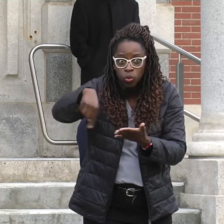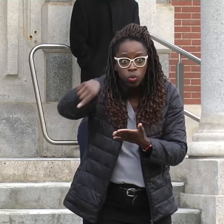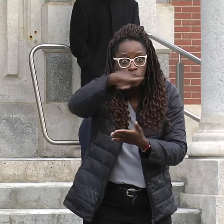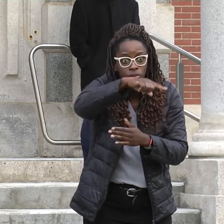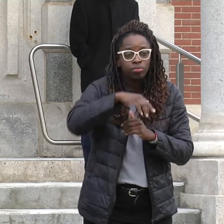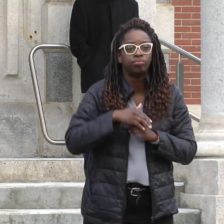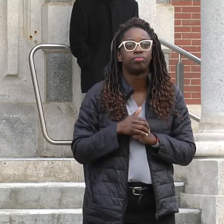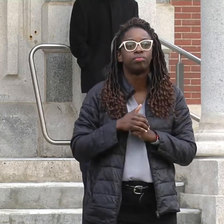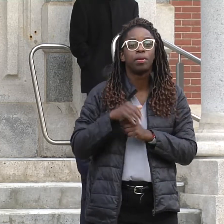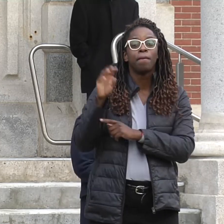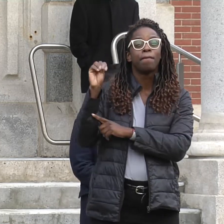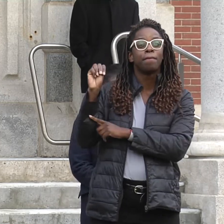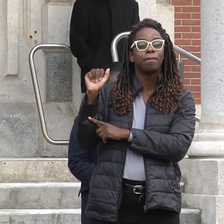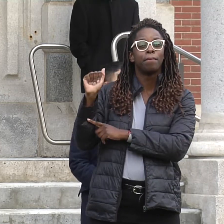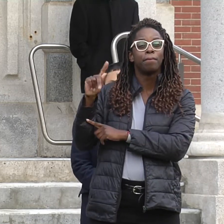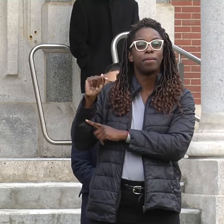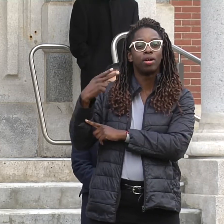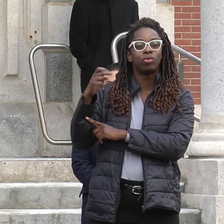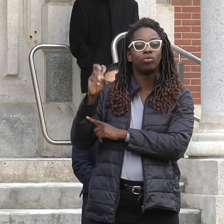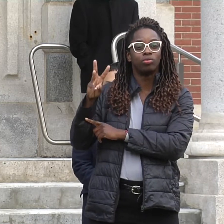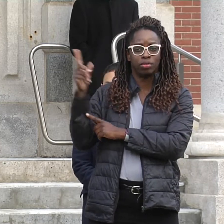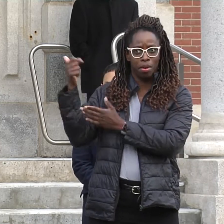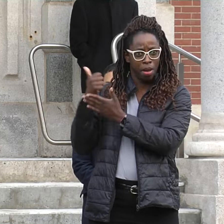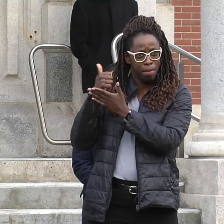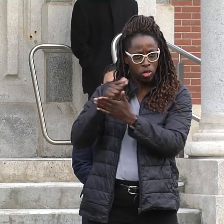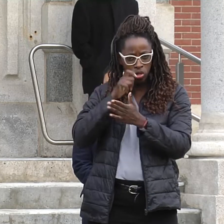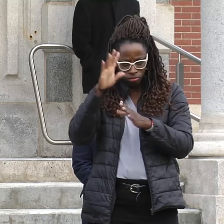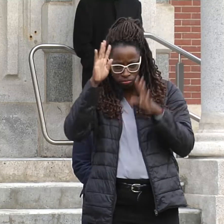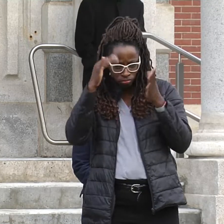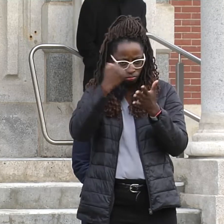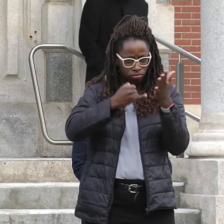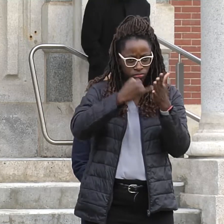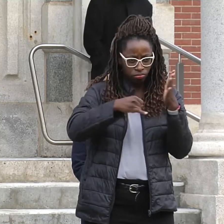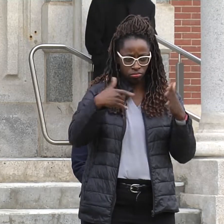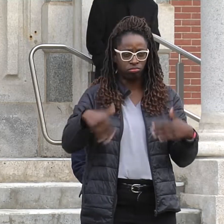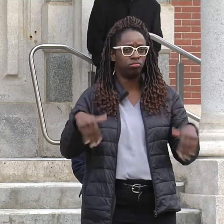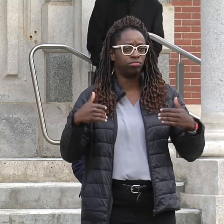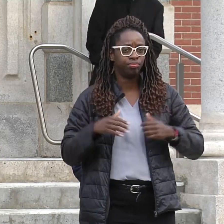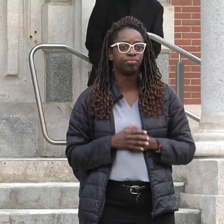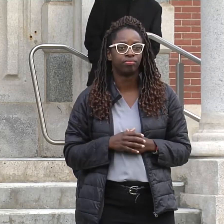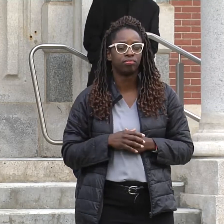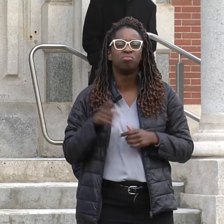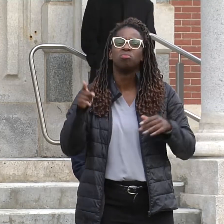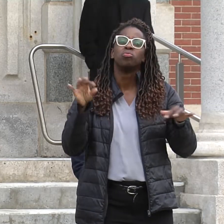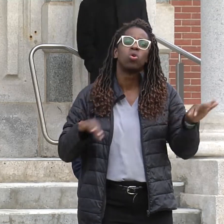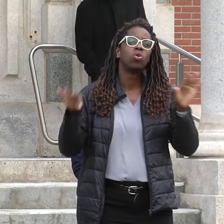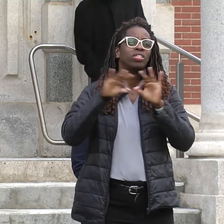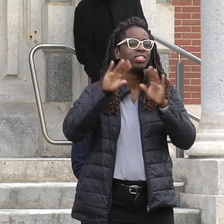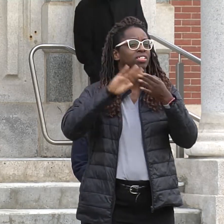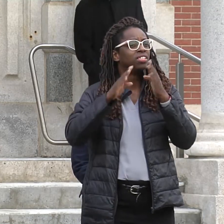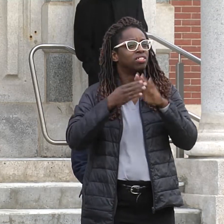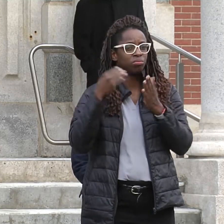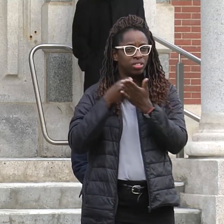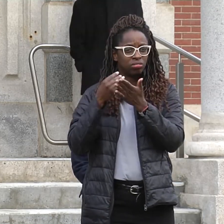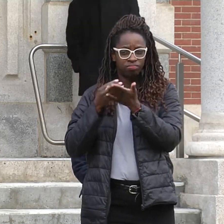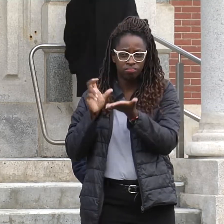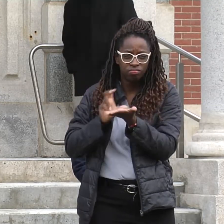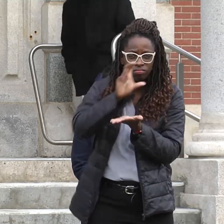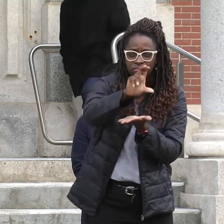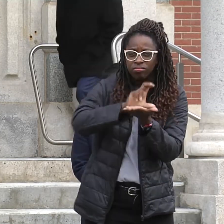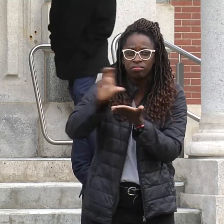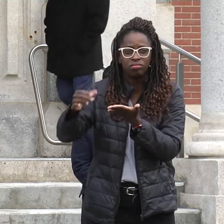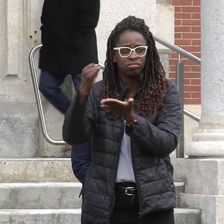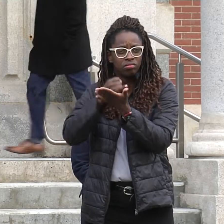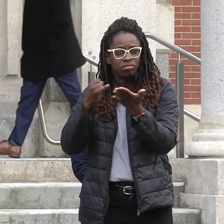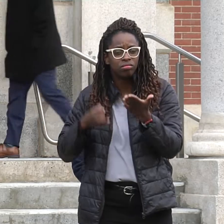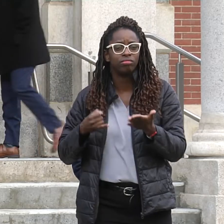to enjoy. It's so important that the city invest in public art to foster a sense of place, to foster a sense of belonging, and we hope that you get